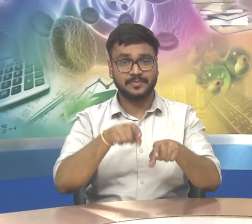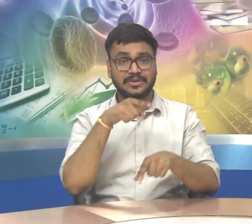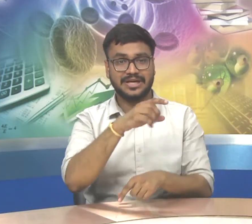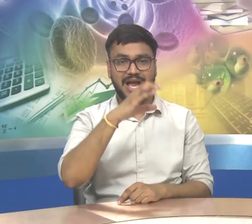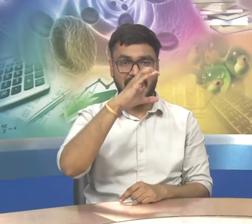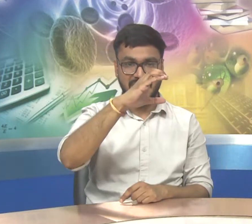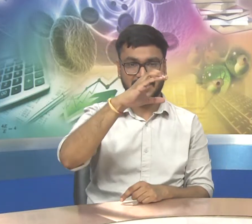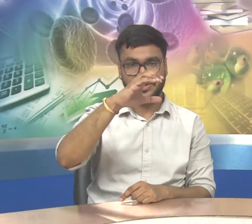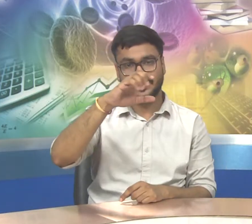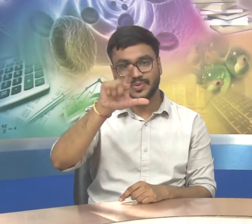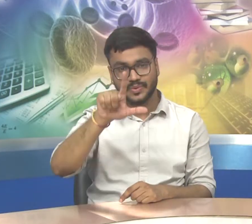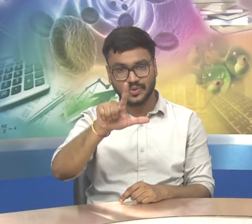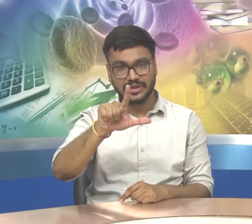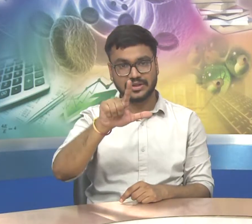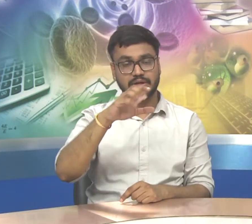For example,